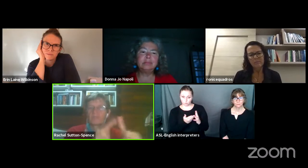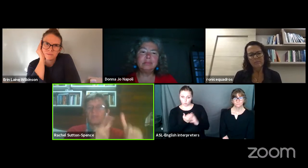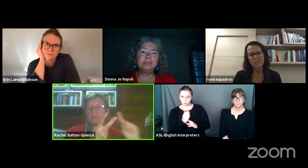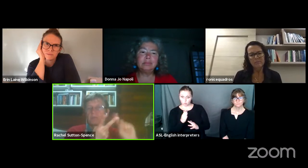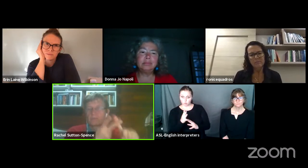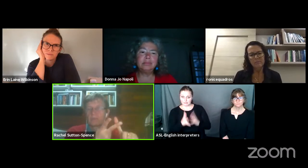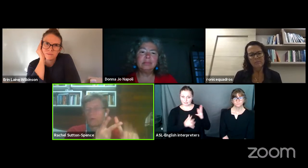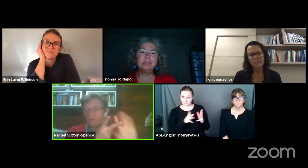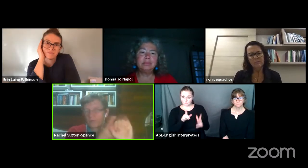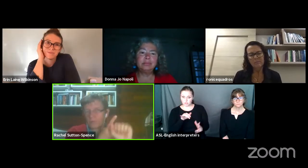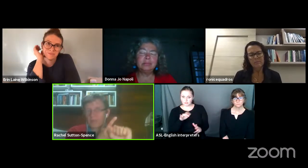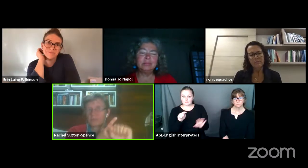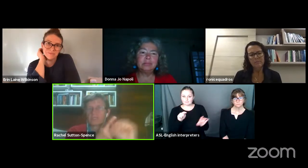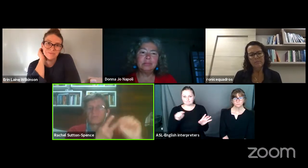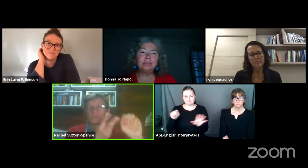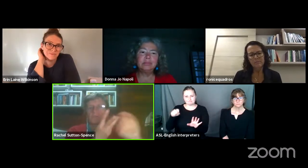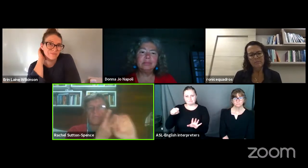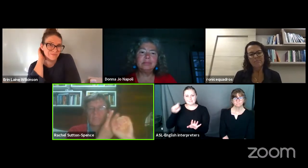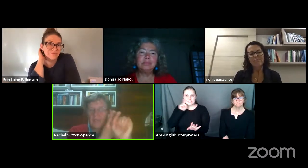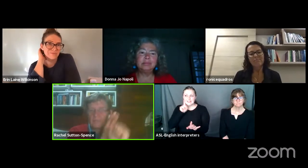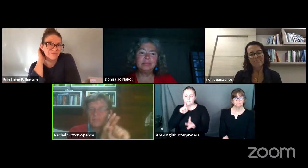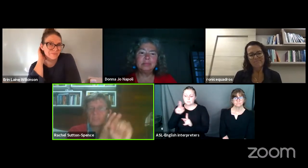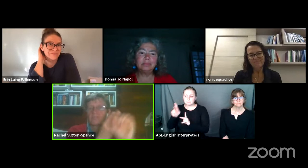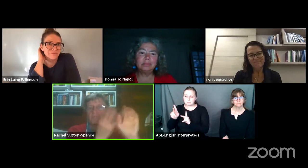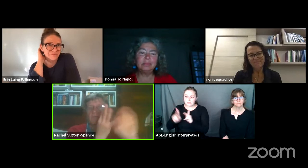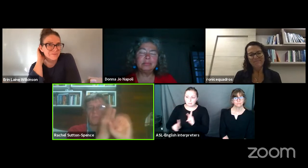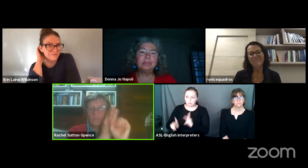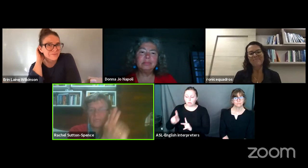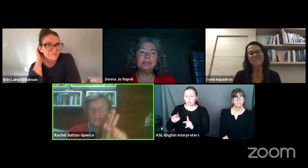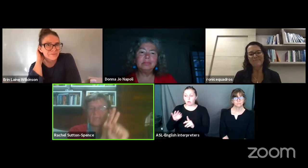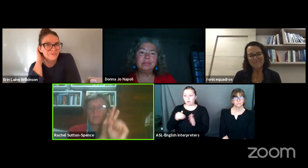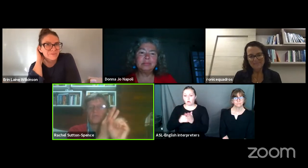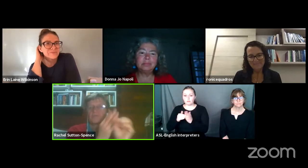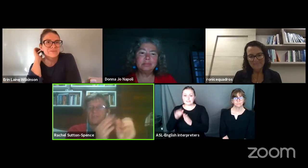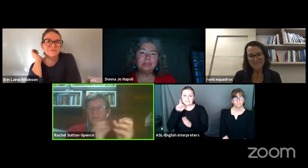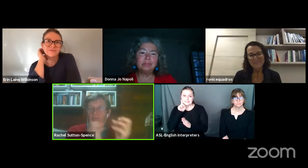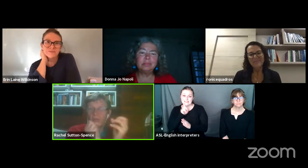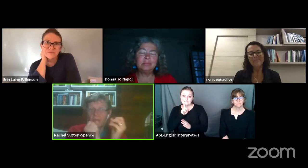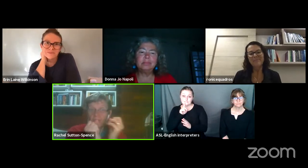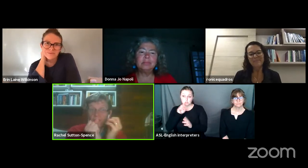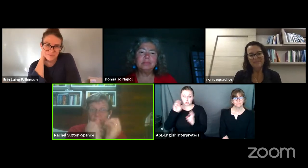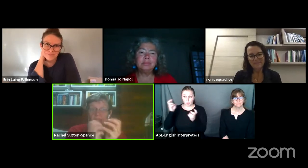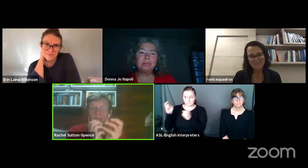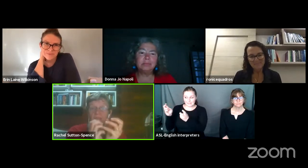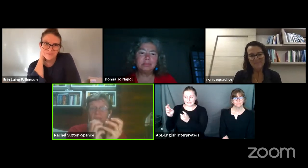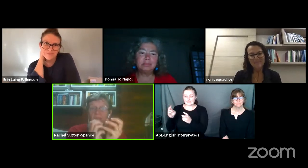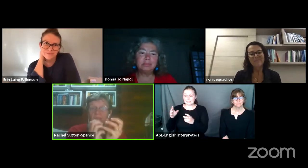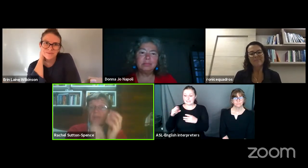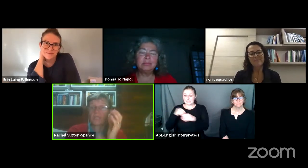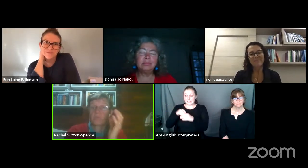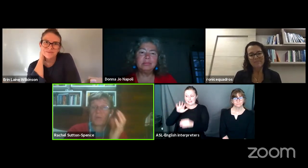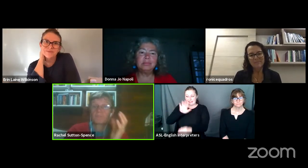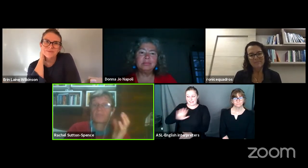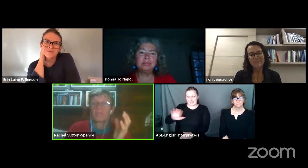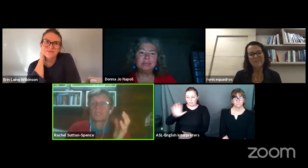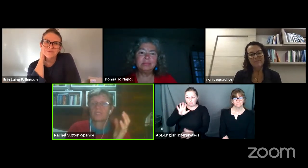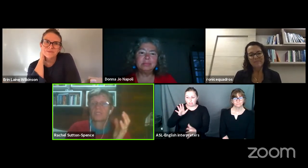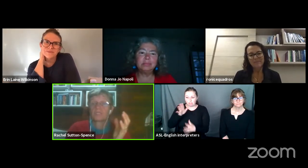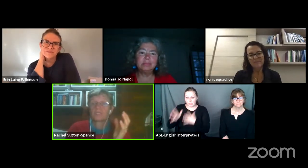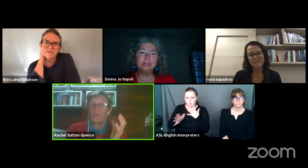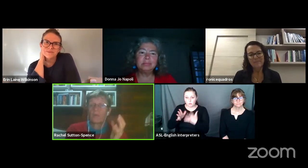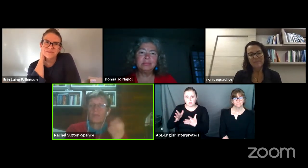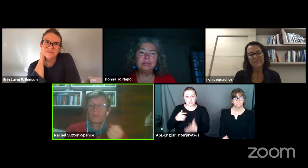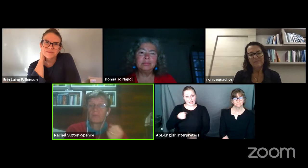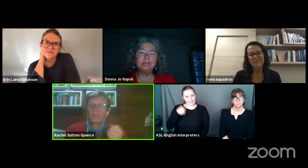from deaf people and often about deaf topics aimed at deaf people in the language of deaf people. I think that's one